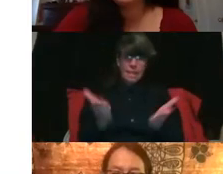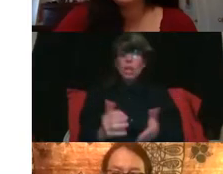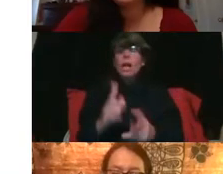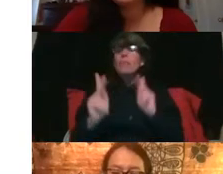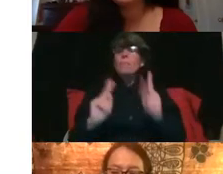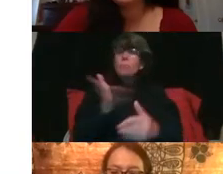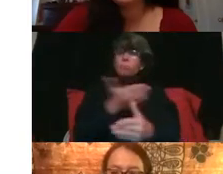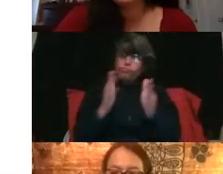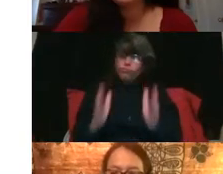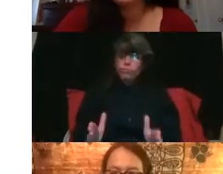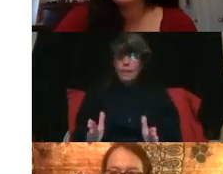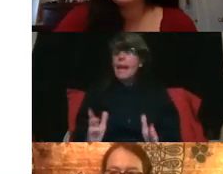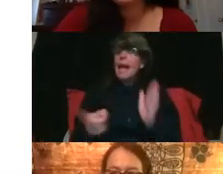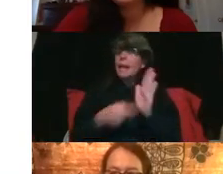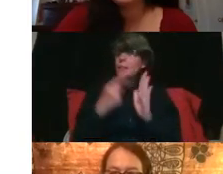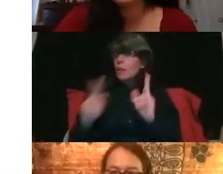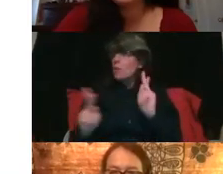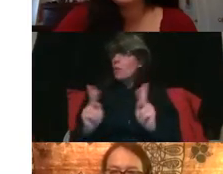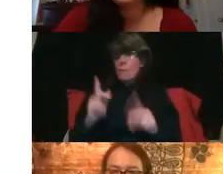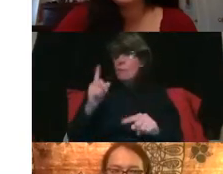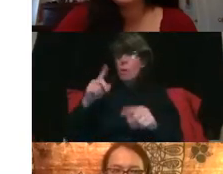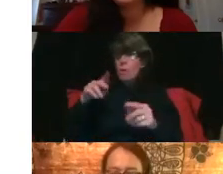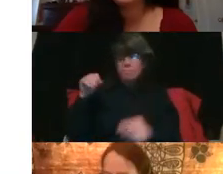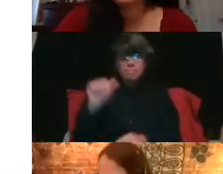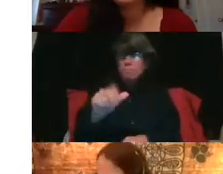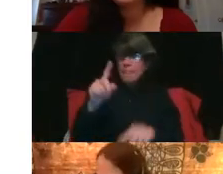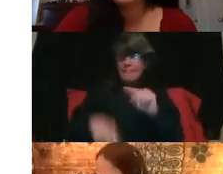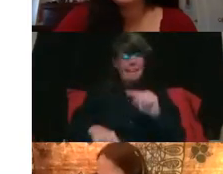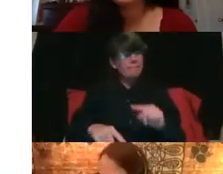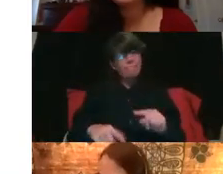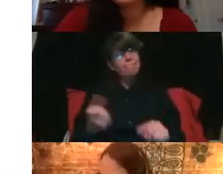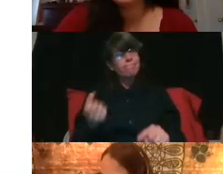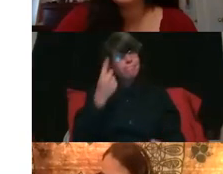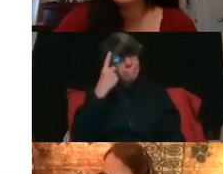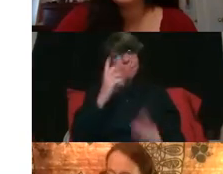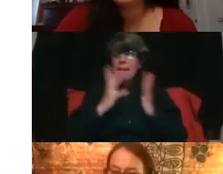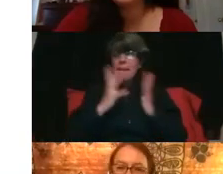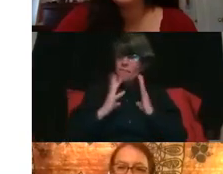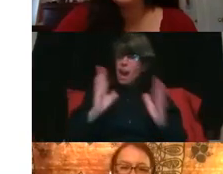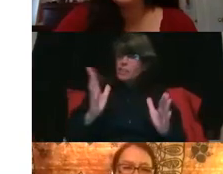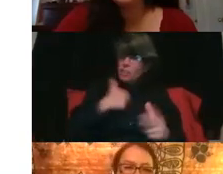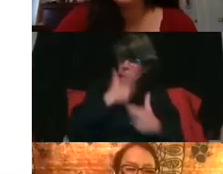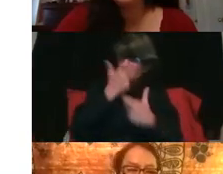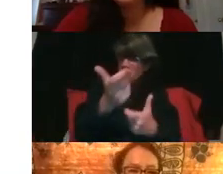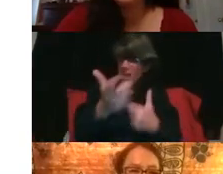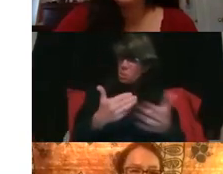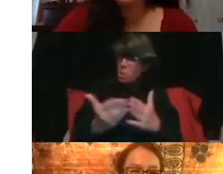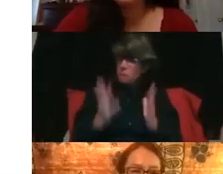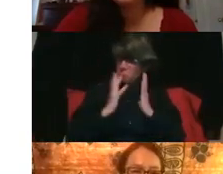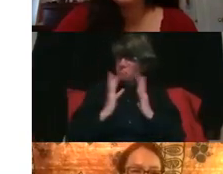at particular times, there's some people who can't do this, and that's fine. We just want you to tune in and be with us. And